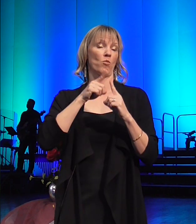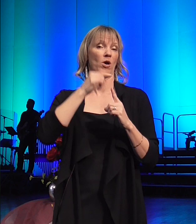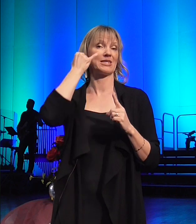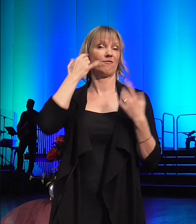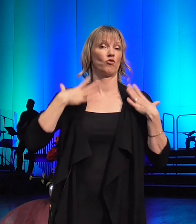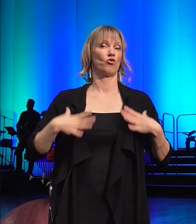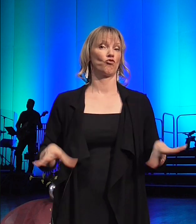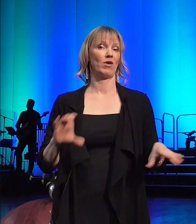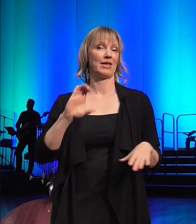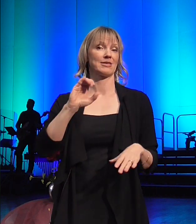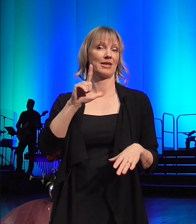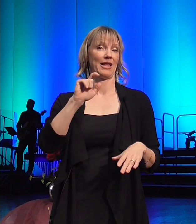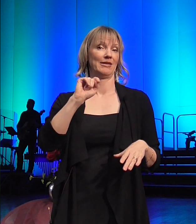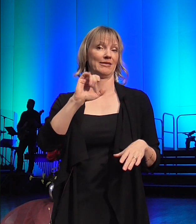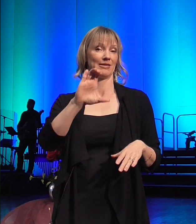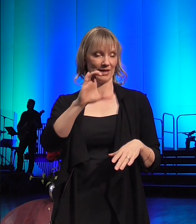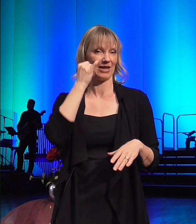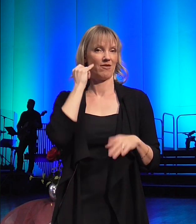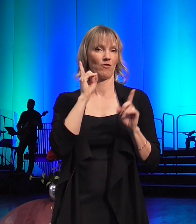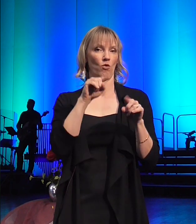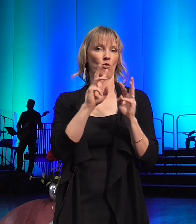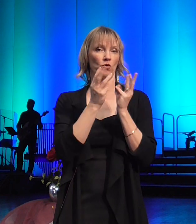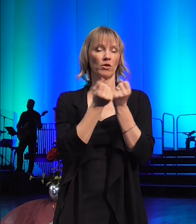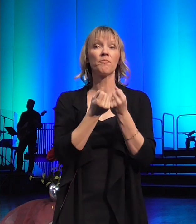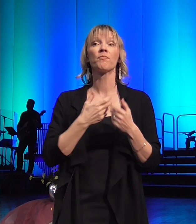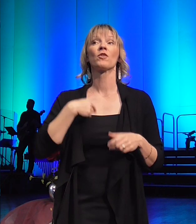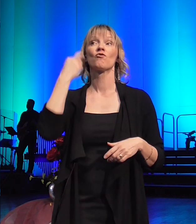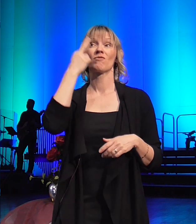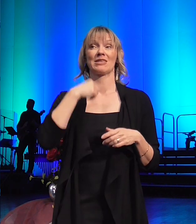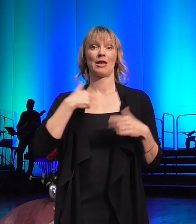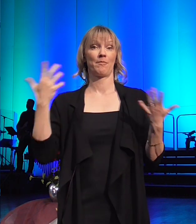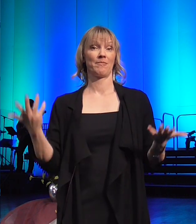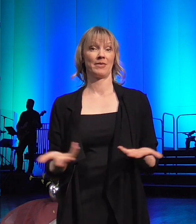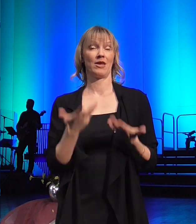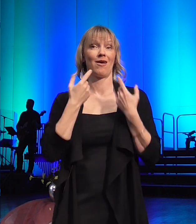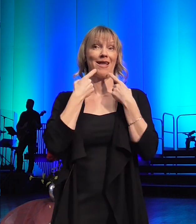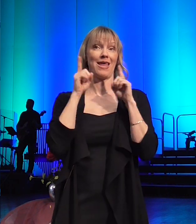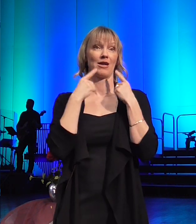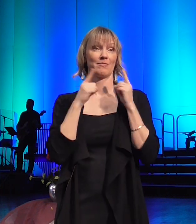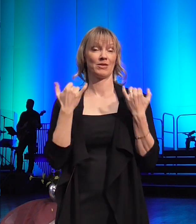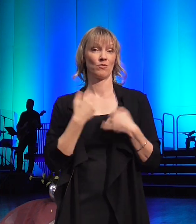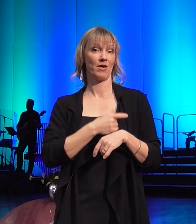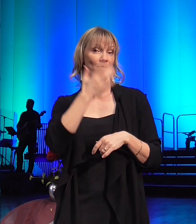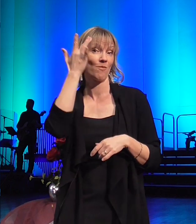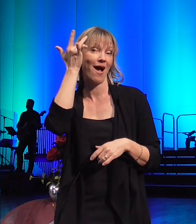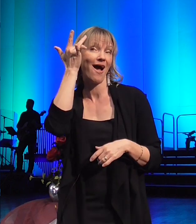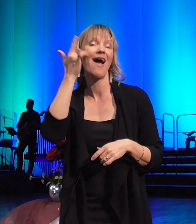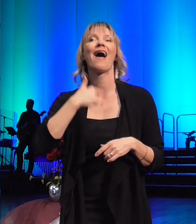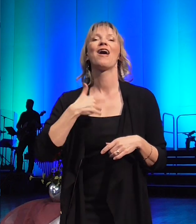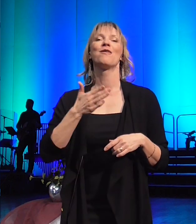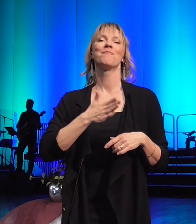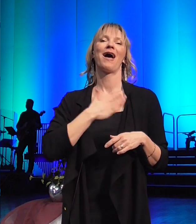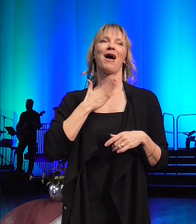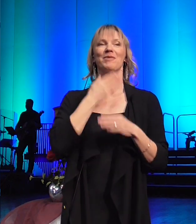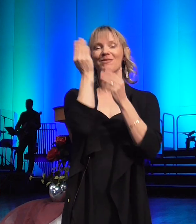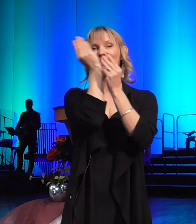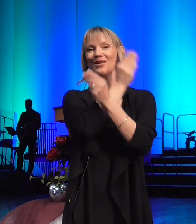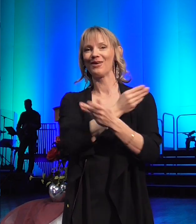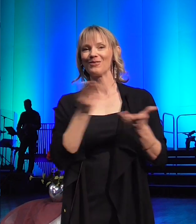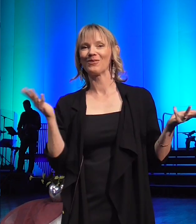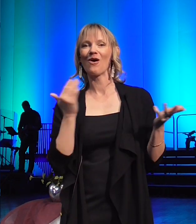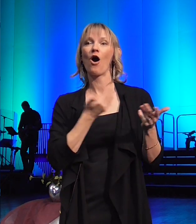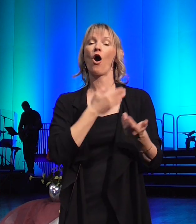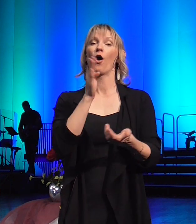you come to the workshop. It's going to be great. And the whole reason that I am here doing the announcements today is because I'm happy to let you know that